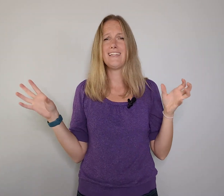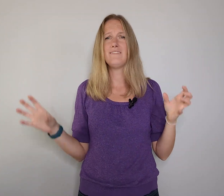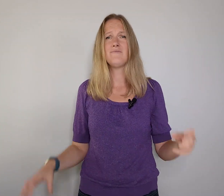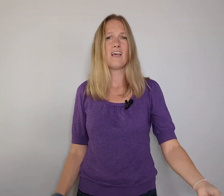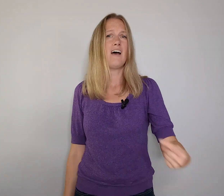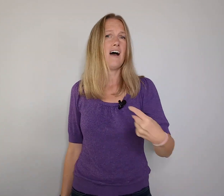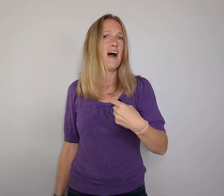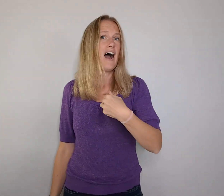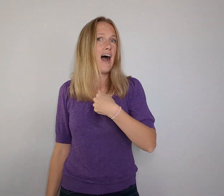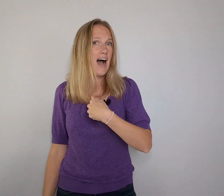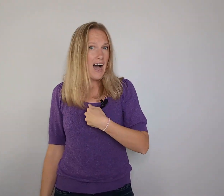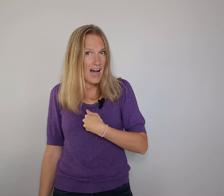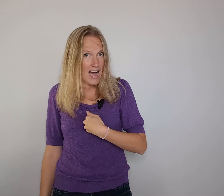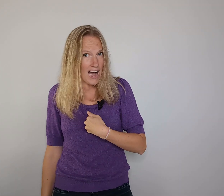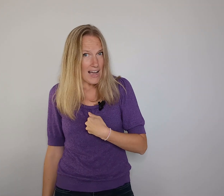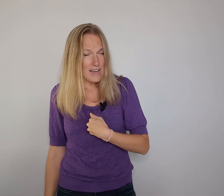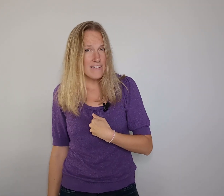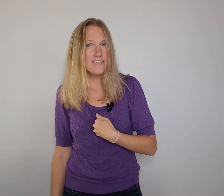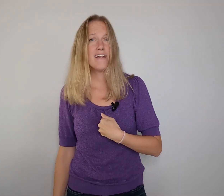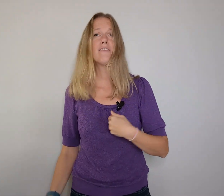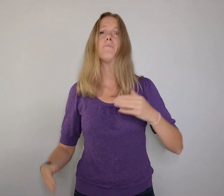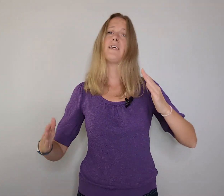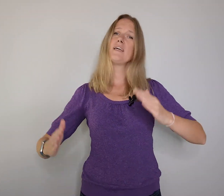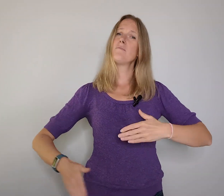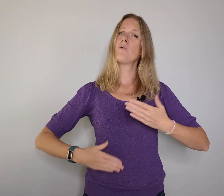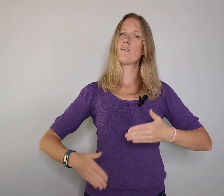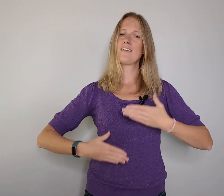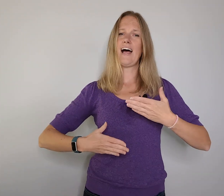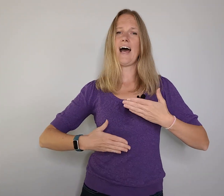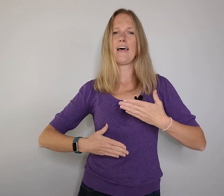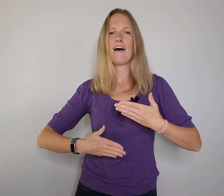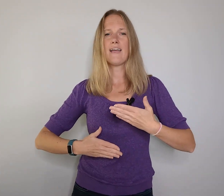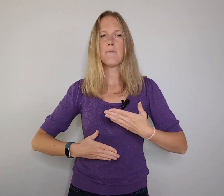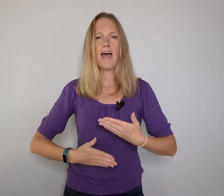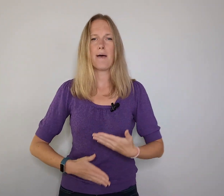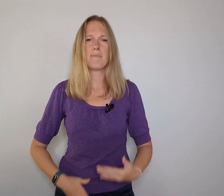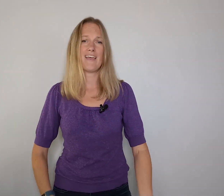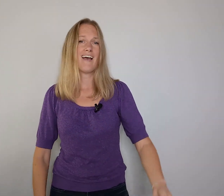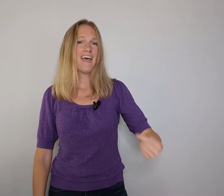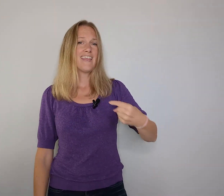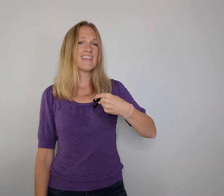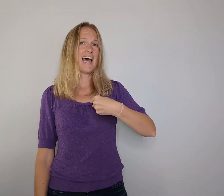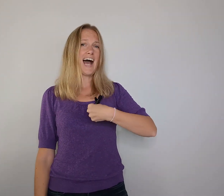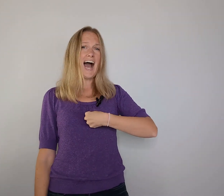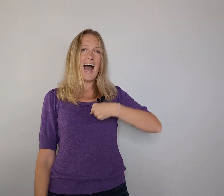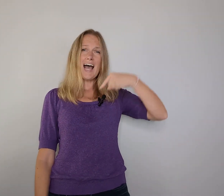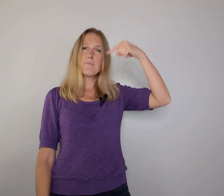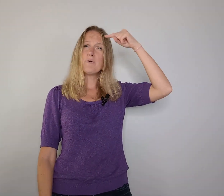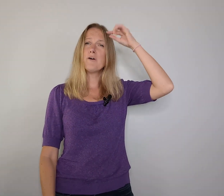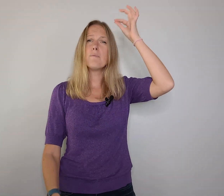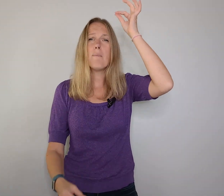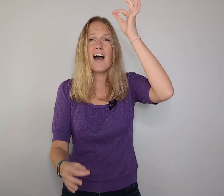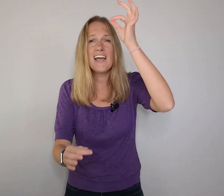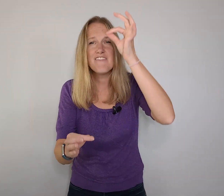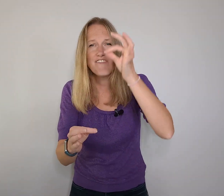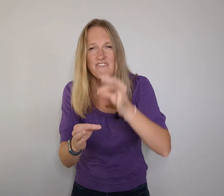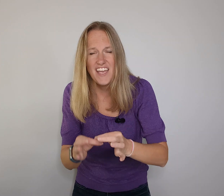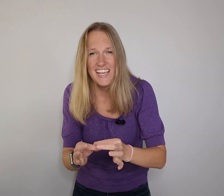shaken. I have never been more glad. I am happy that I put my